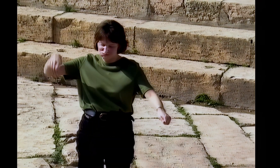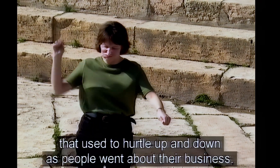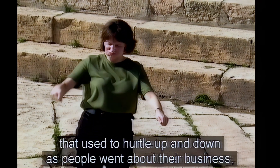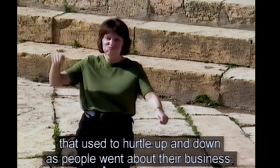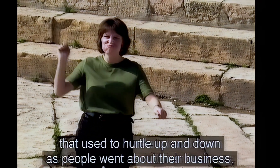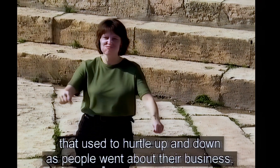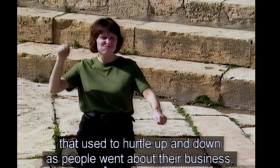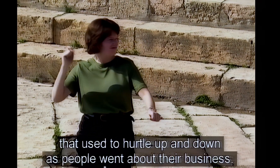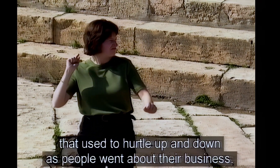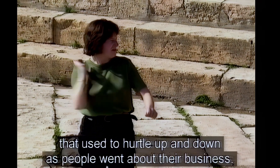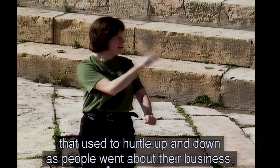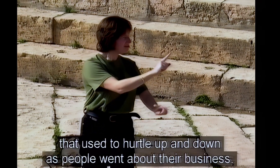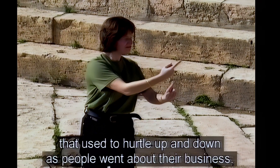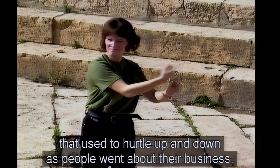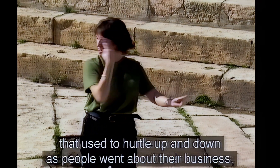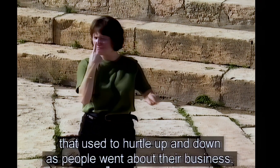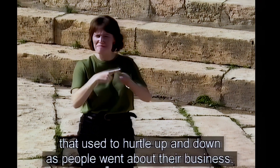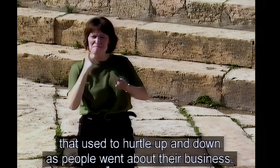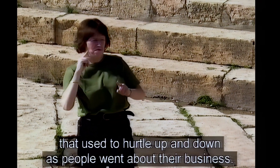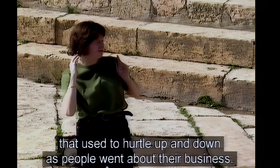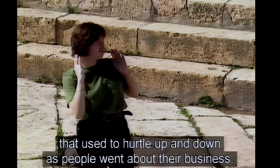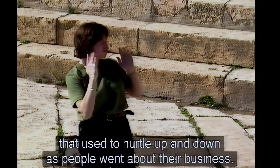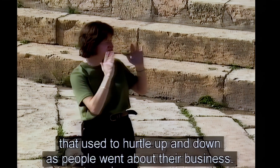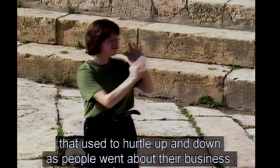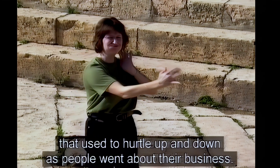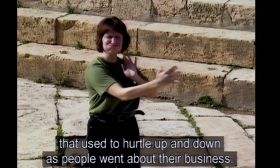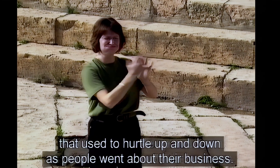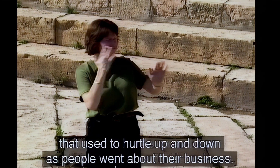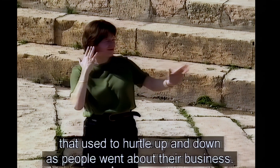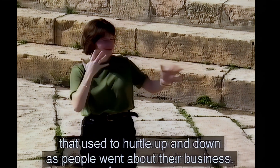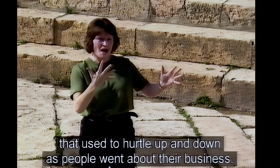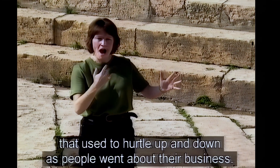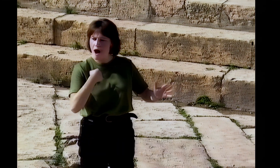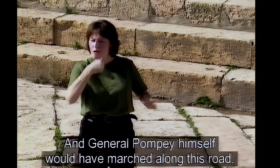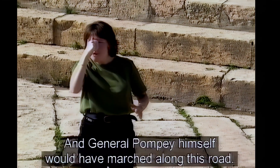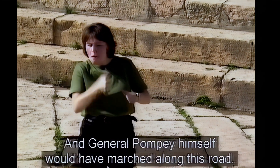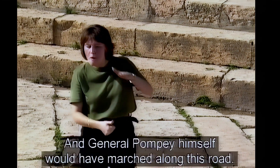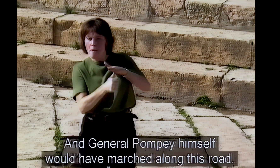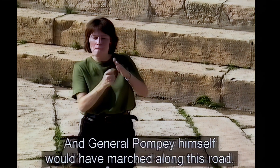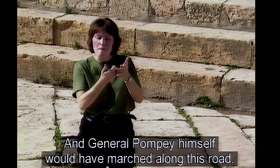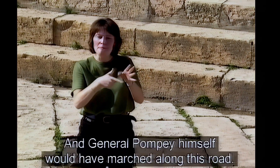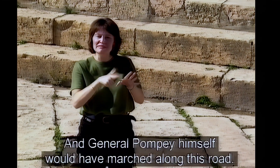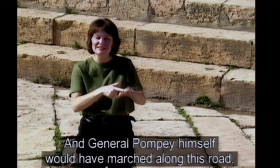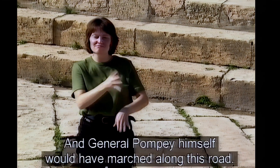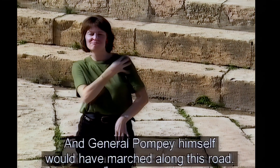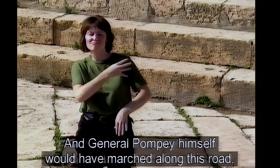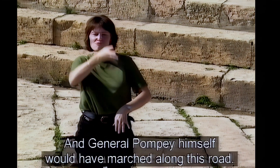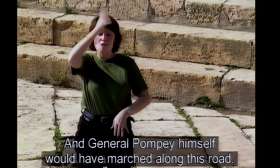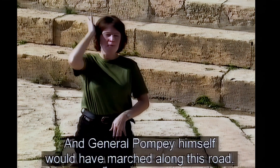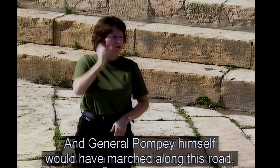to hurtle up and down as people went about their business. And of course, General Pompey himself would have marched along